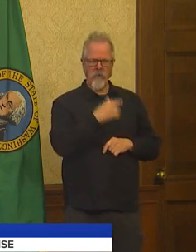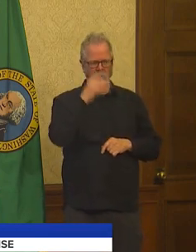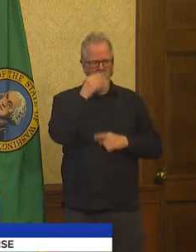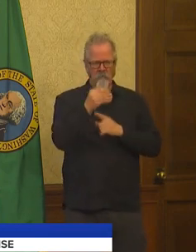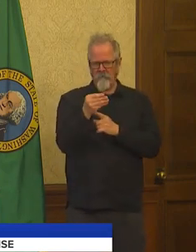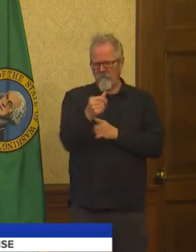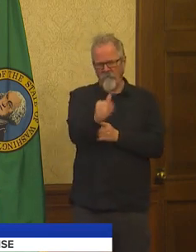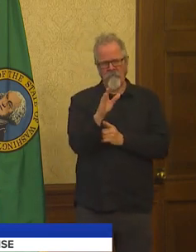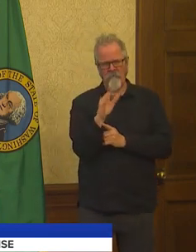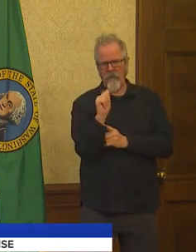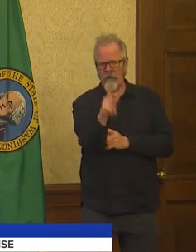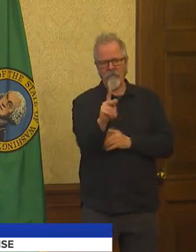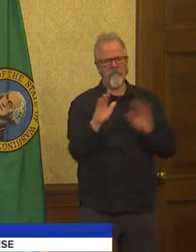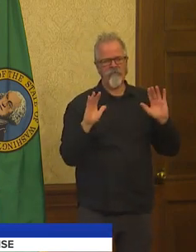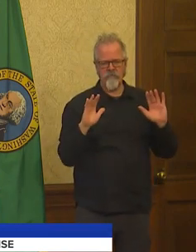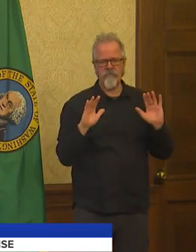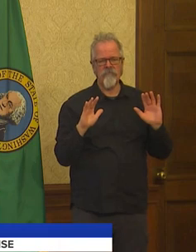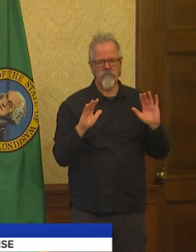States Parks and Recreation.